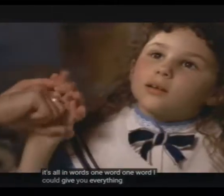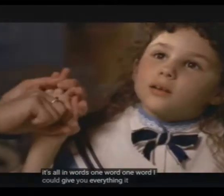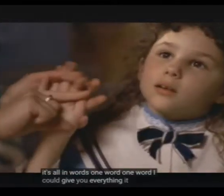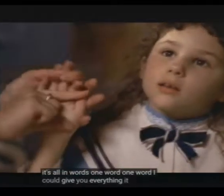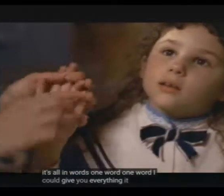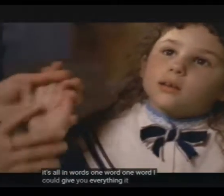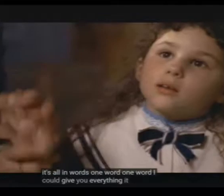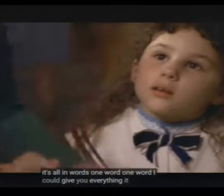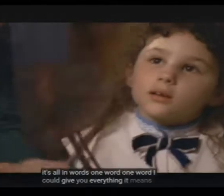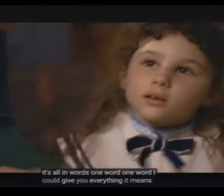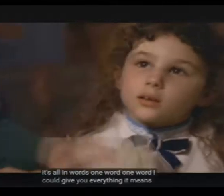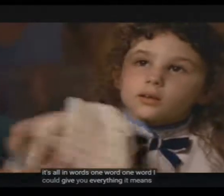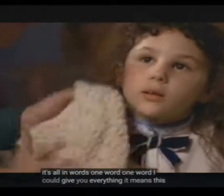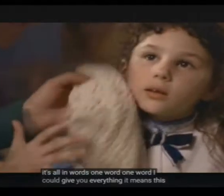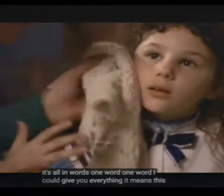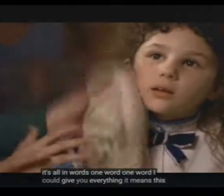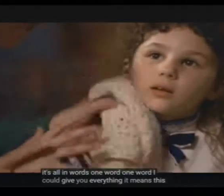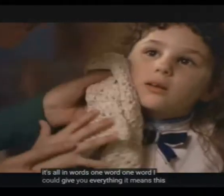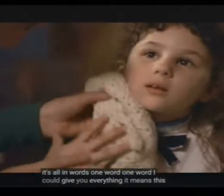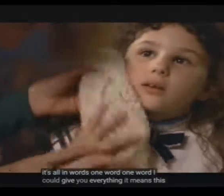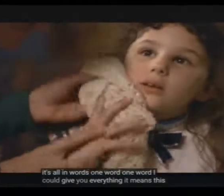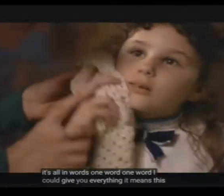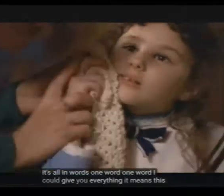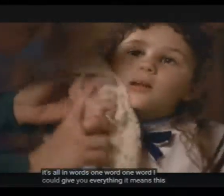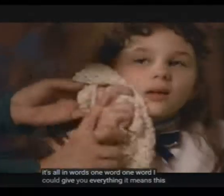Wool. It means this.